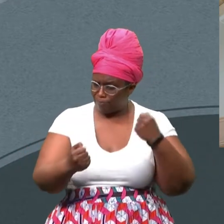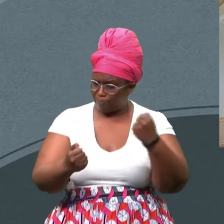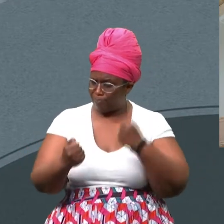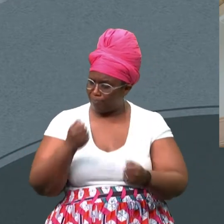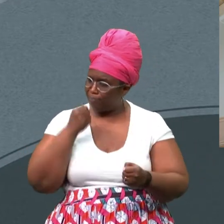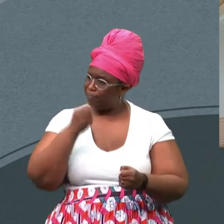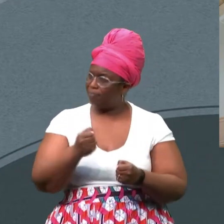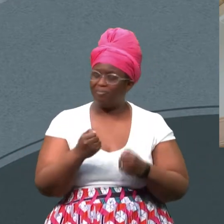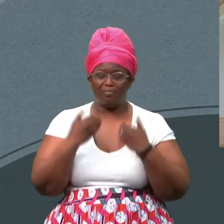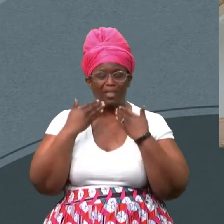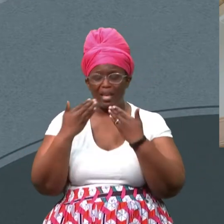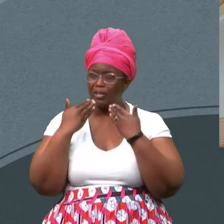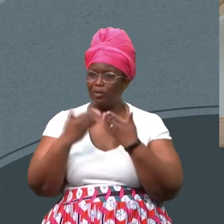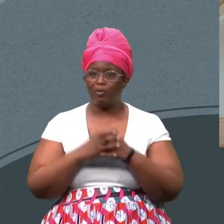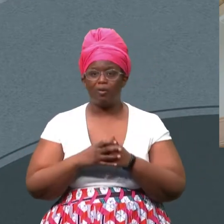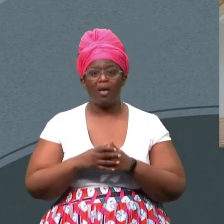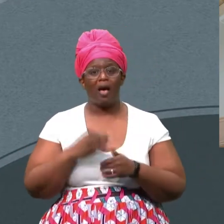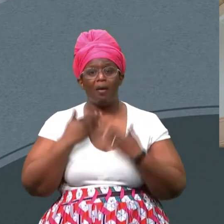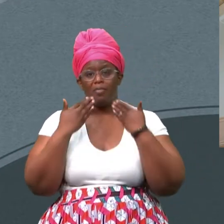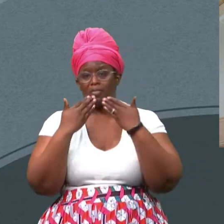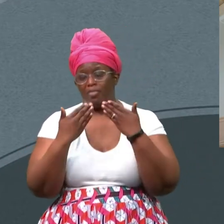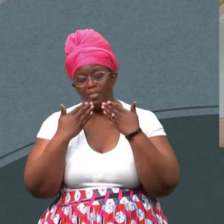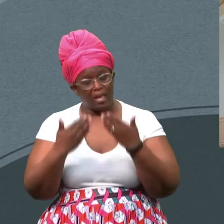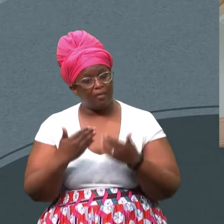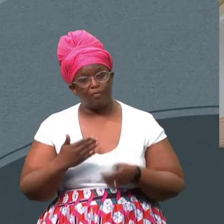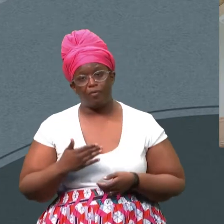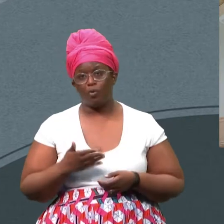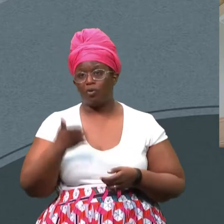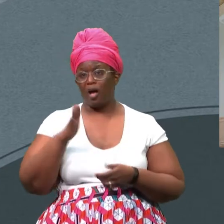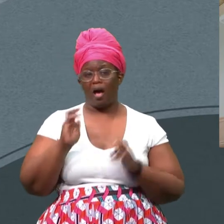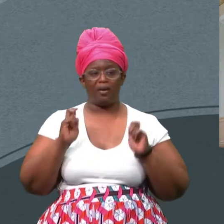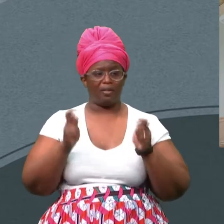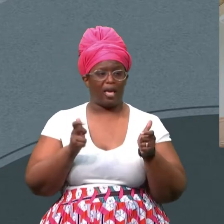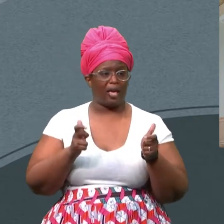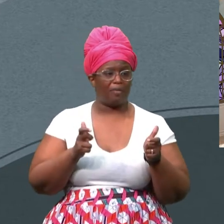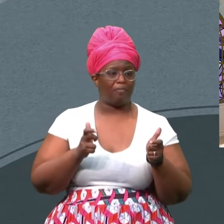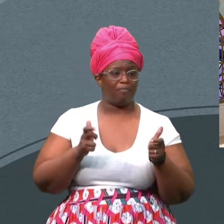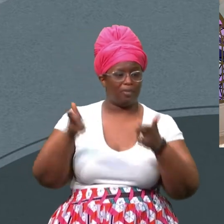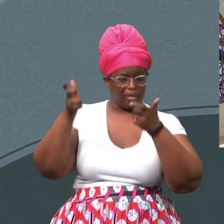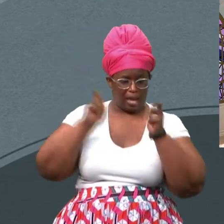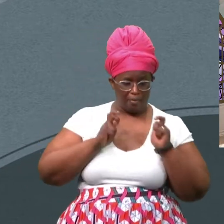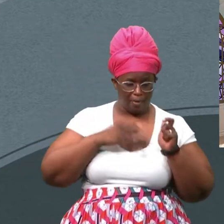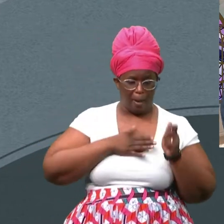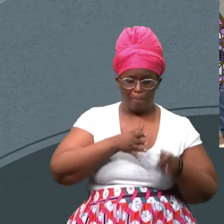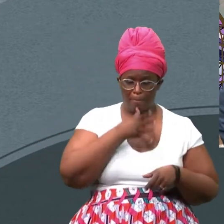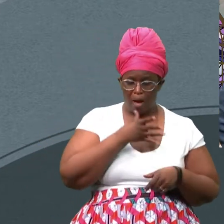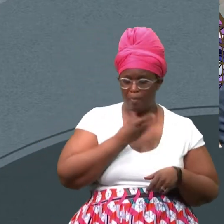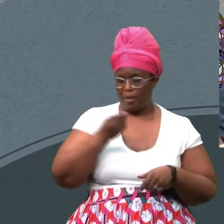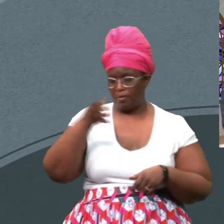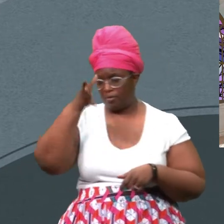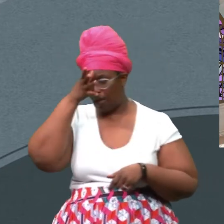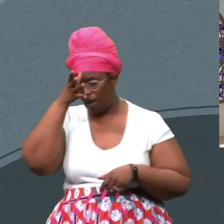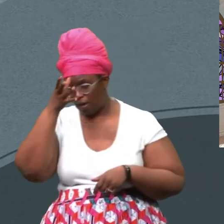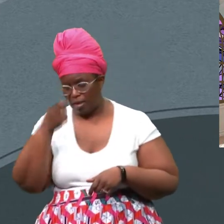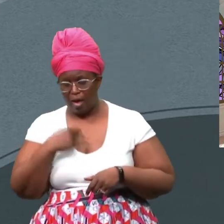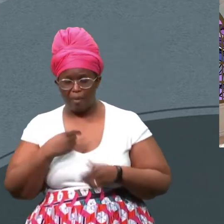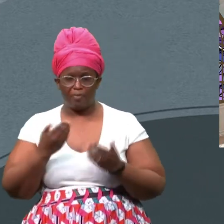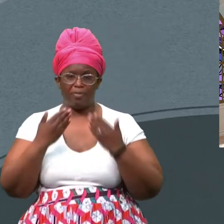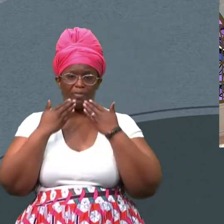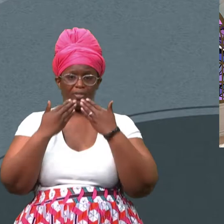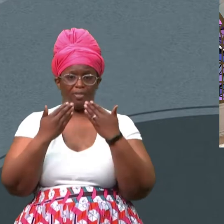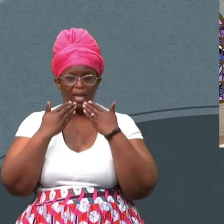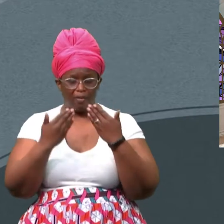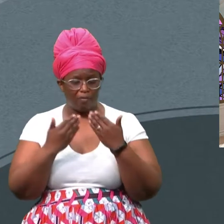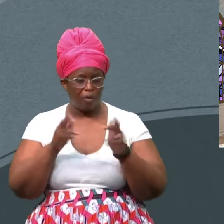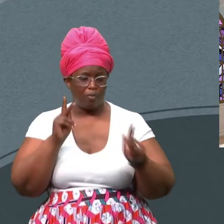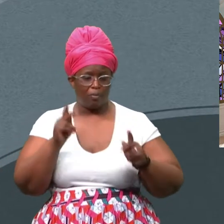the mother and father I was raised by. I'm grateful that I was nurtured and tutored and mentored and